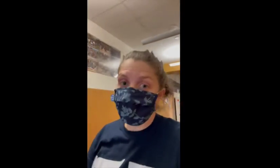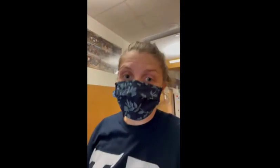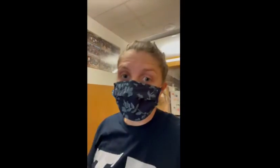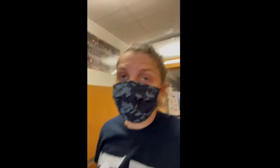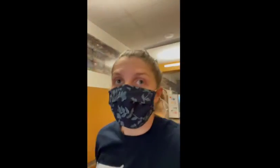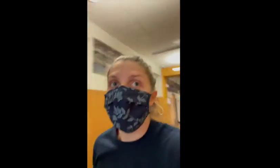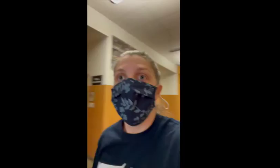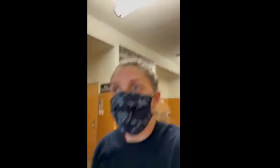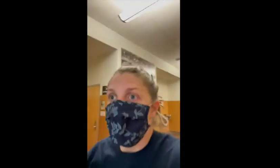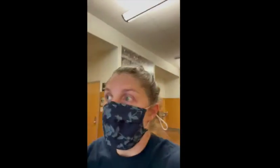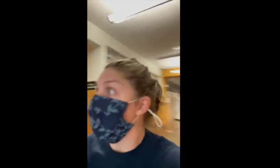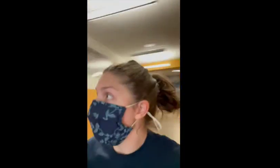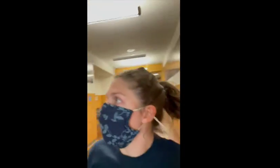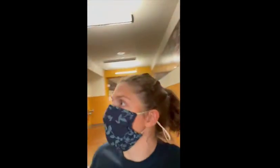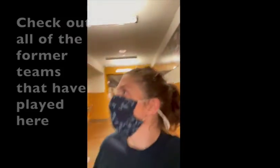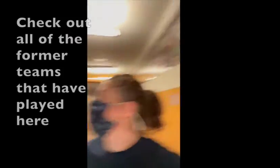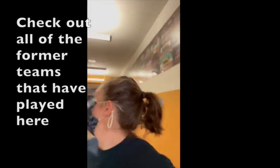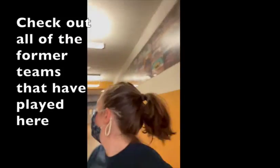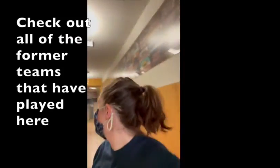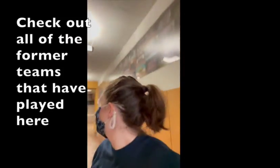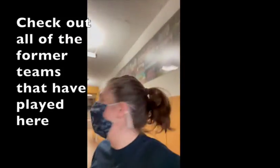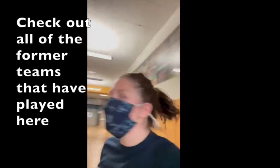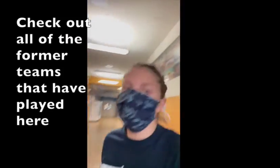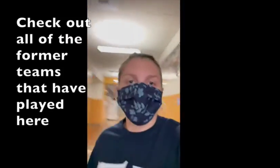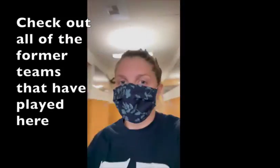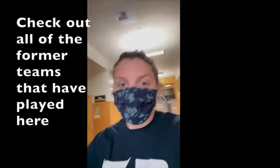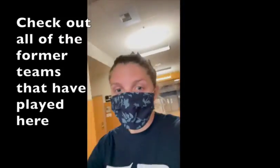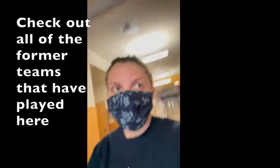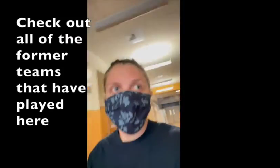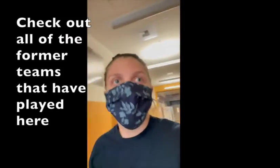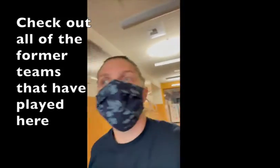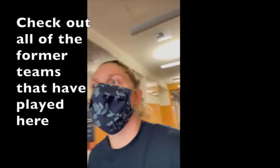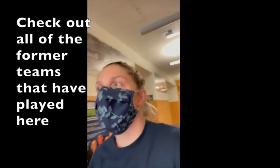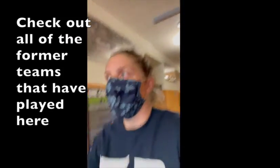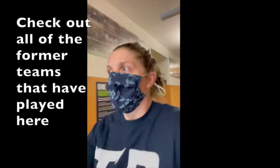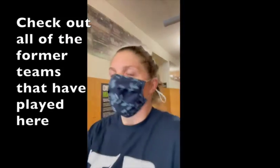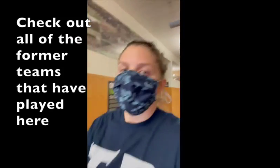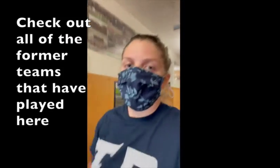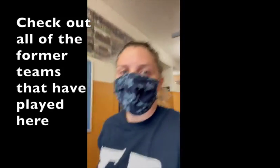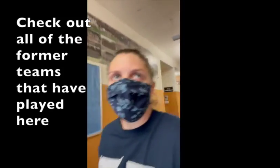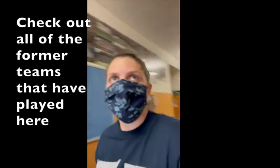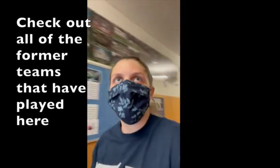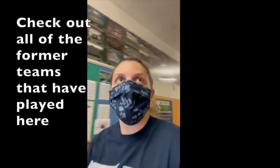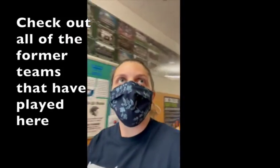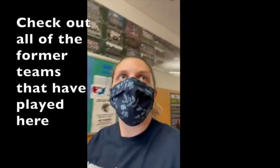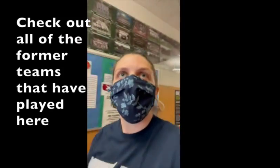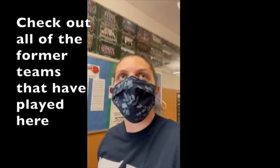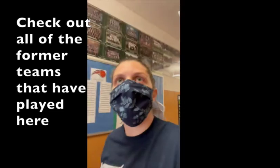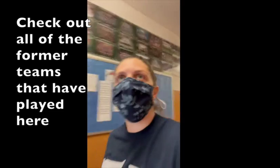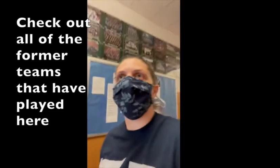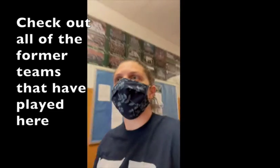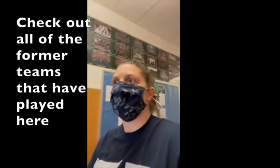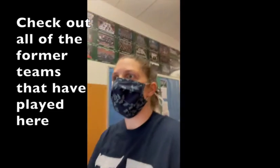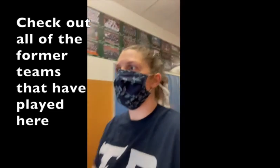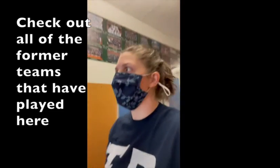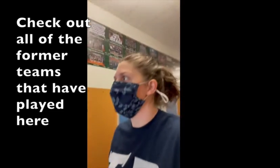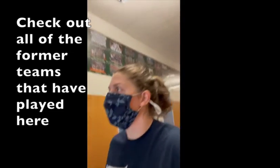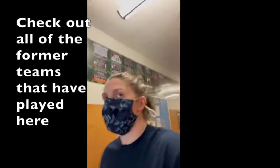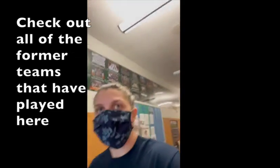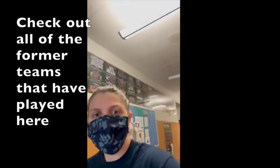the beginning. I'm actually in a couple of these photos, which I think is awesome because I coached softball for a few years.